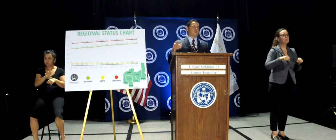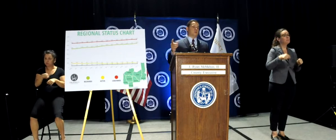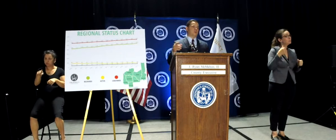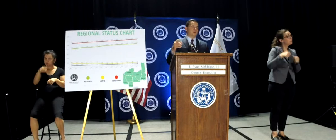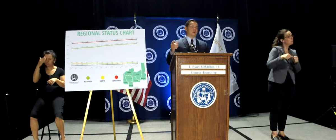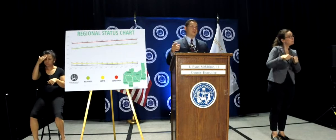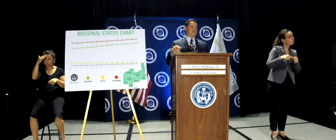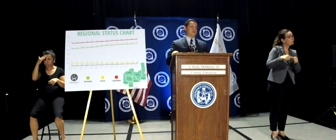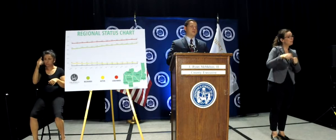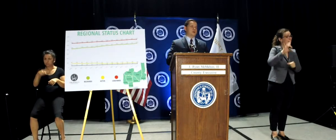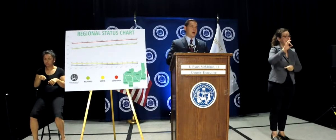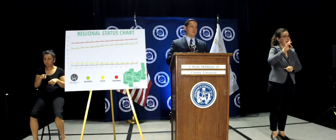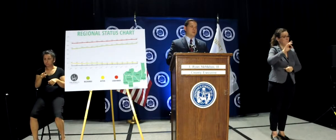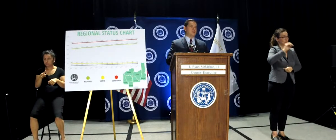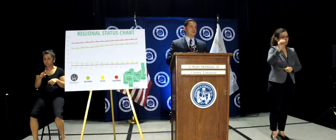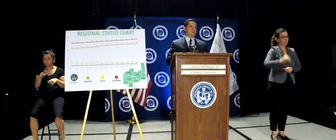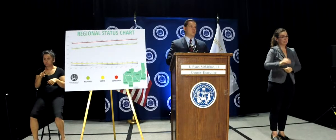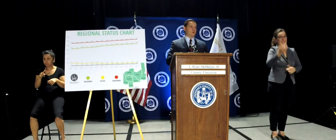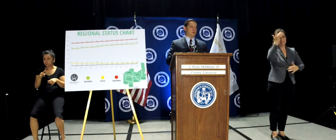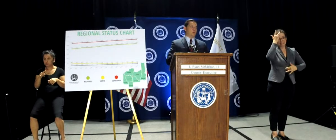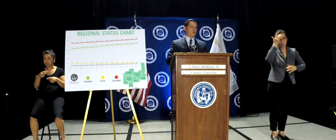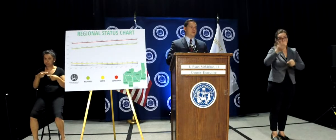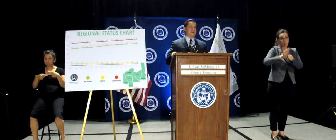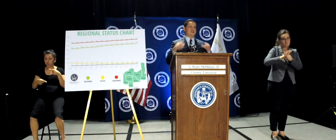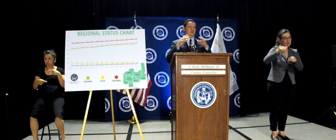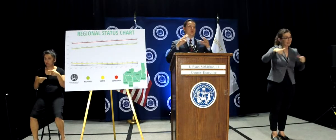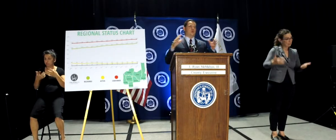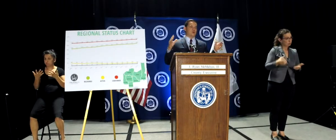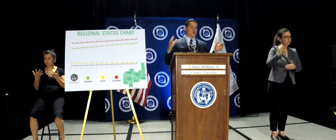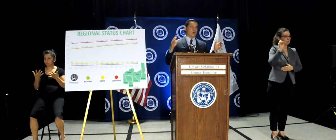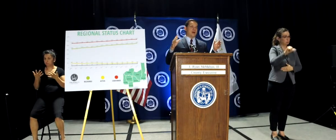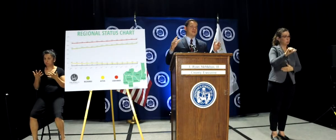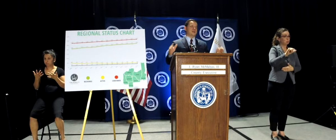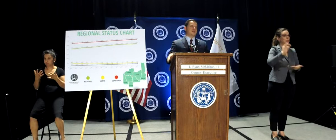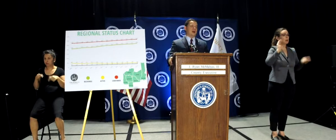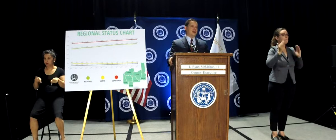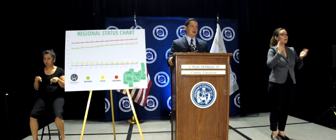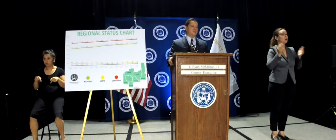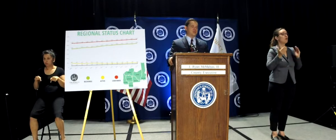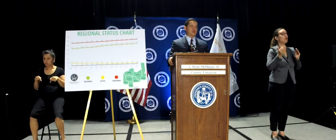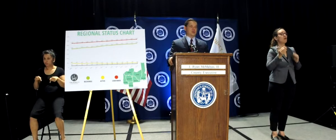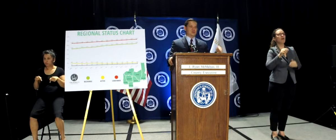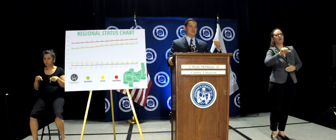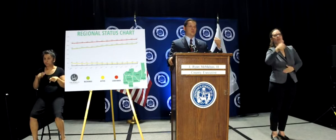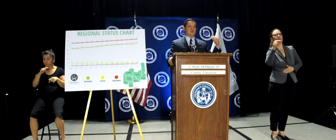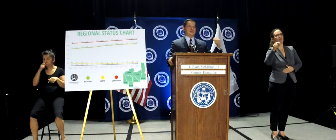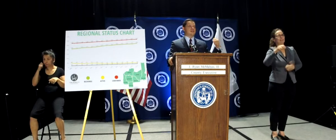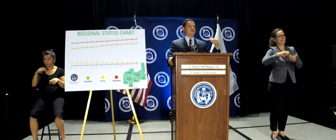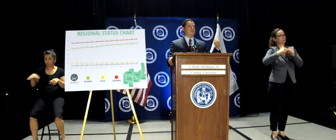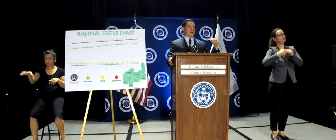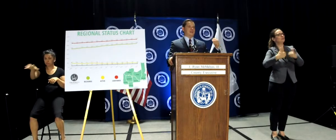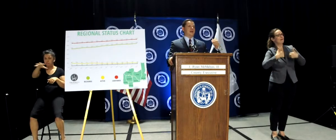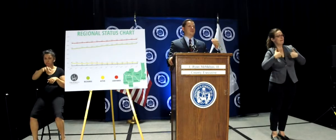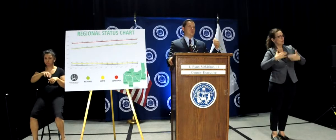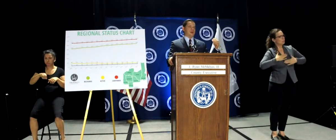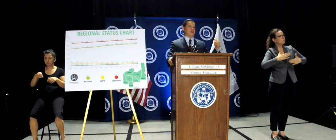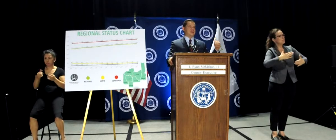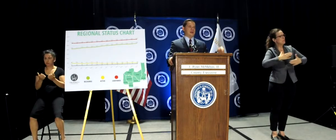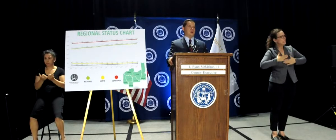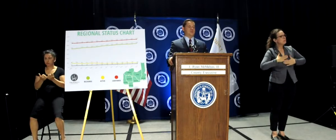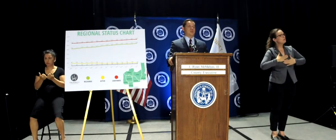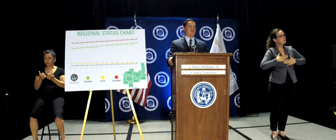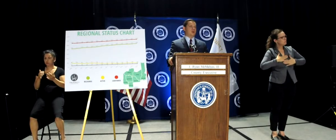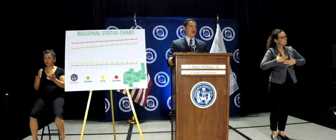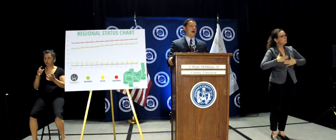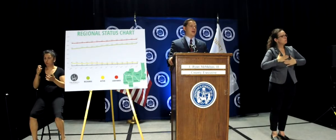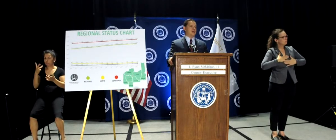have that respiratory illness. But we're testing universal-wise. I'd be curious to see what that symptomatic test rate is